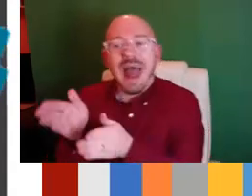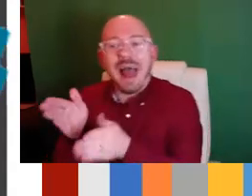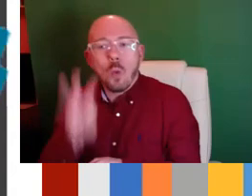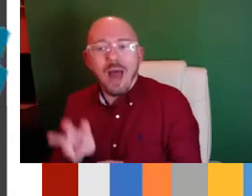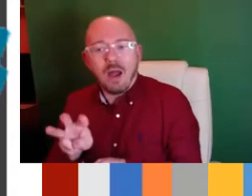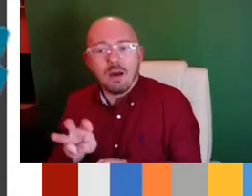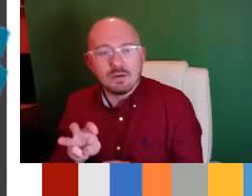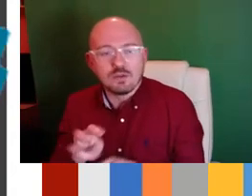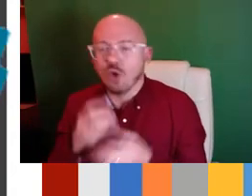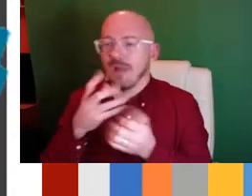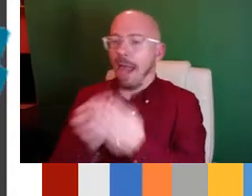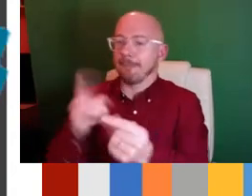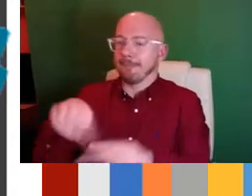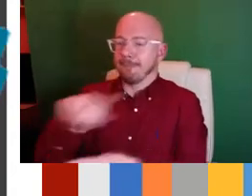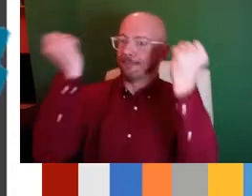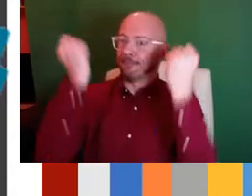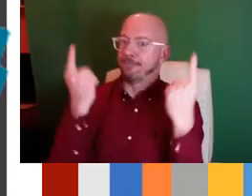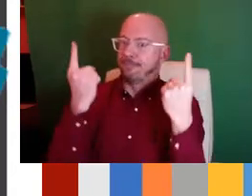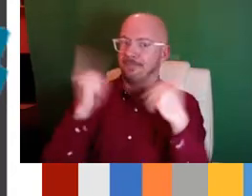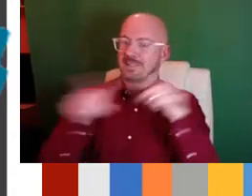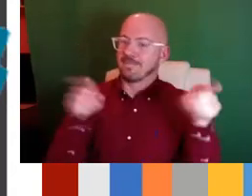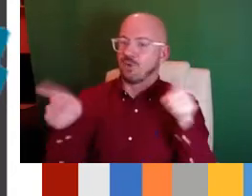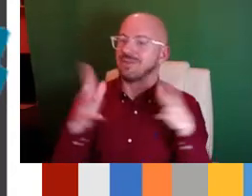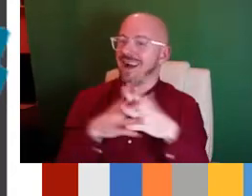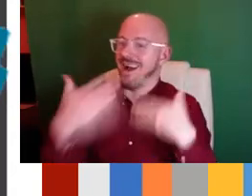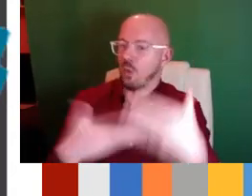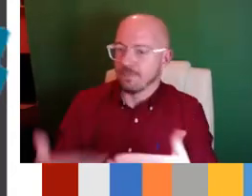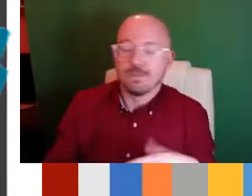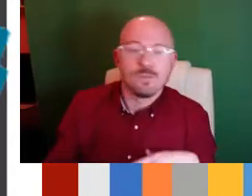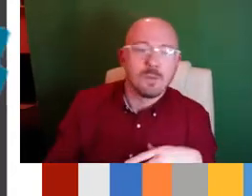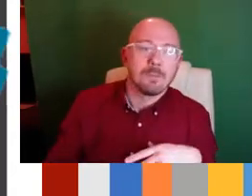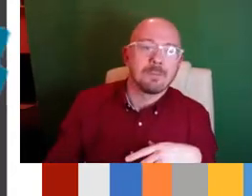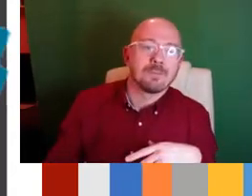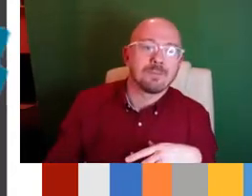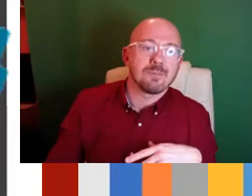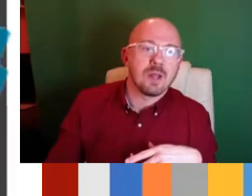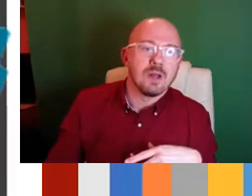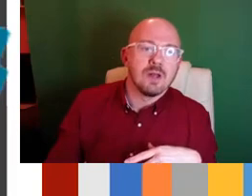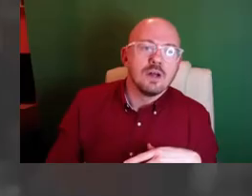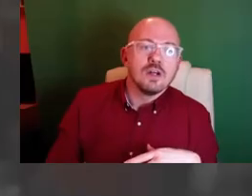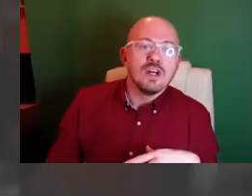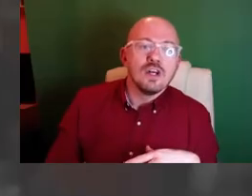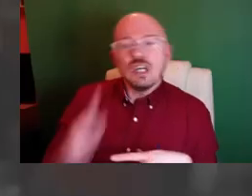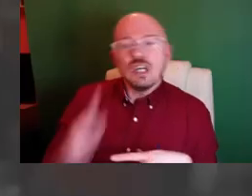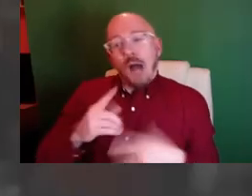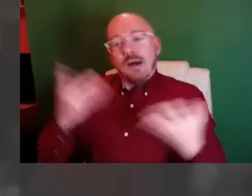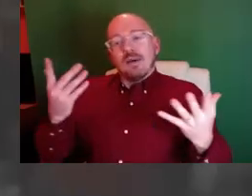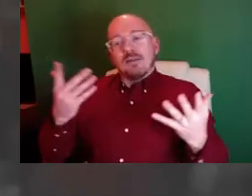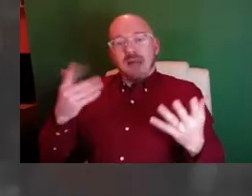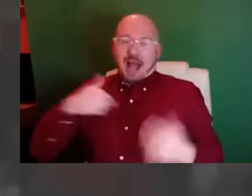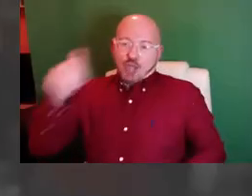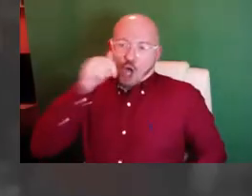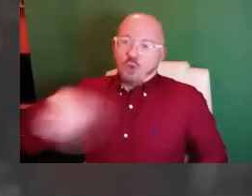So now I've given you that brief overview, I'm going to give you a little bit more detail now about Scotland and Wales so that you get a better sense of